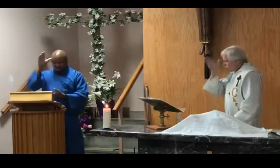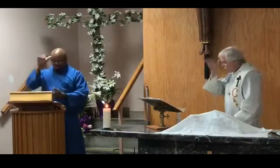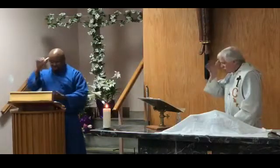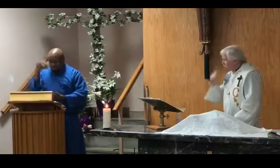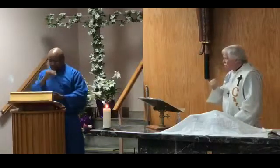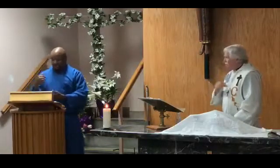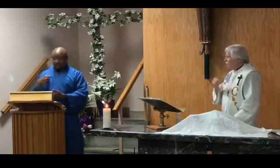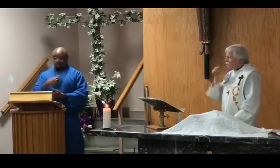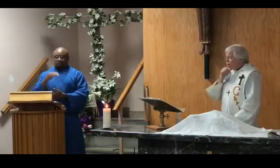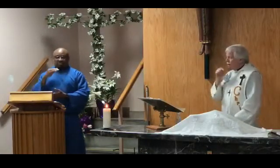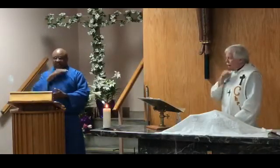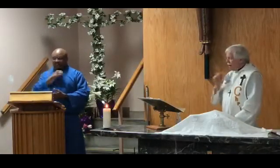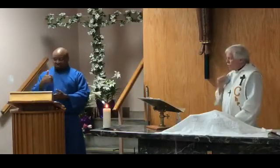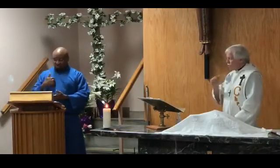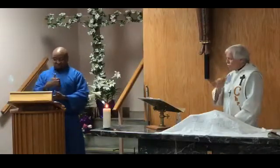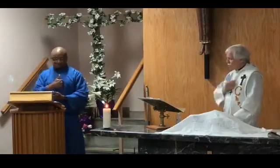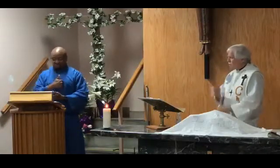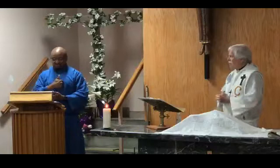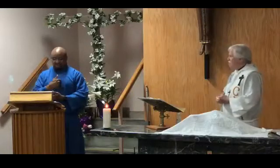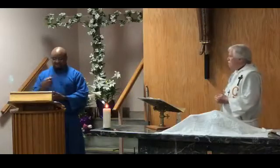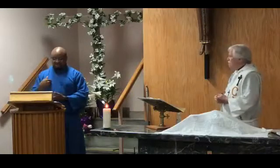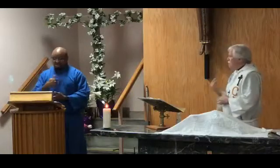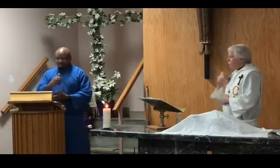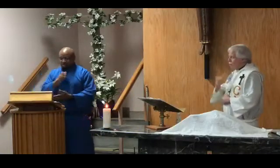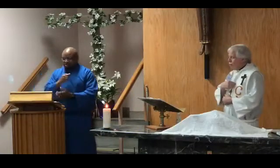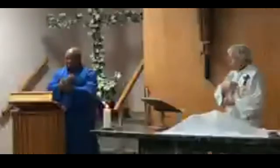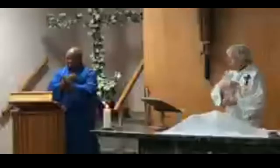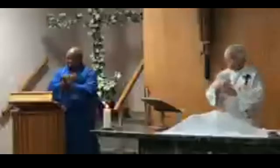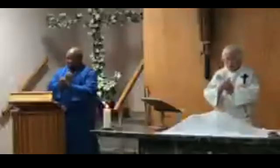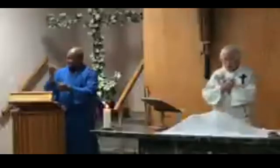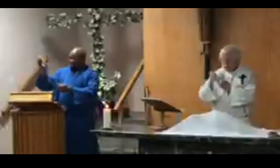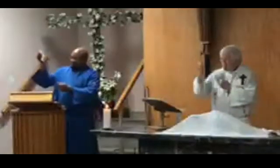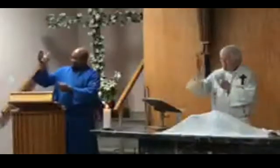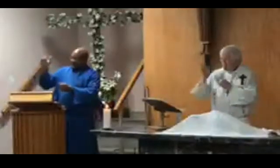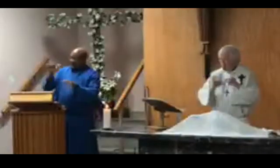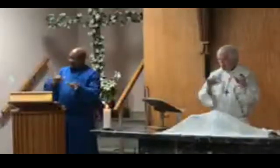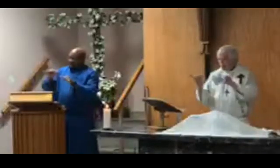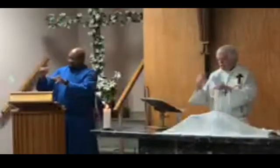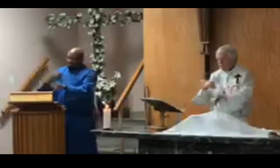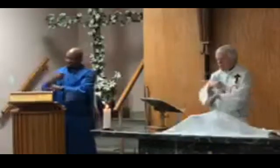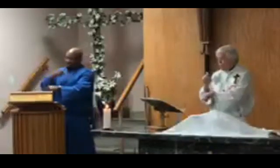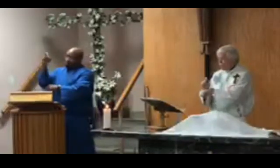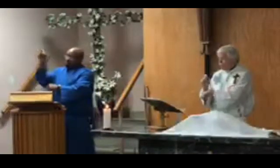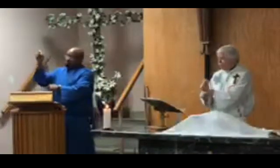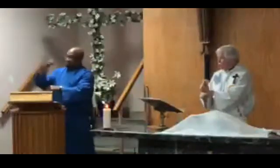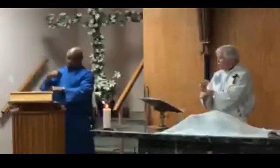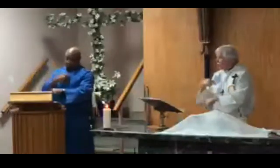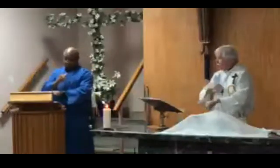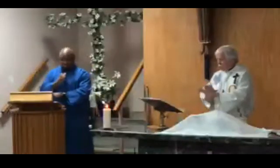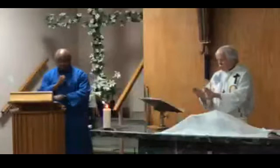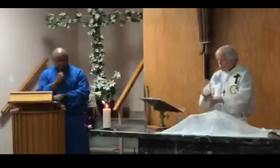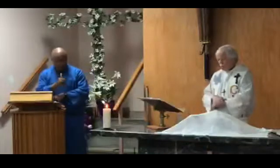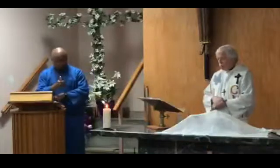we are stubborn, and we lie to ourselves. We do not love God just as we